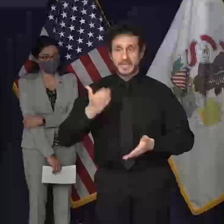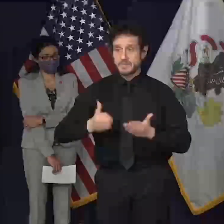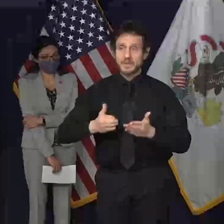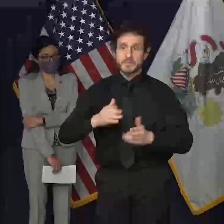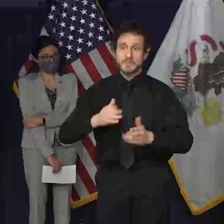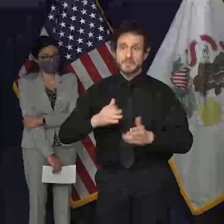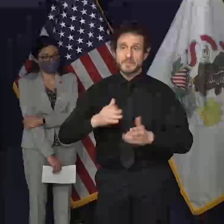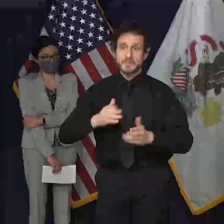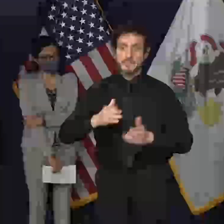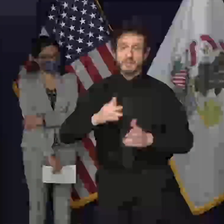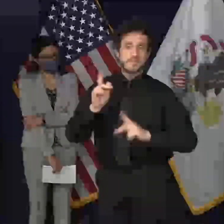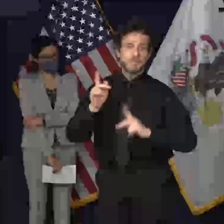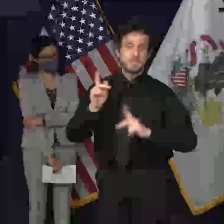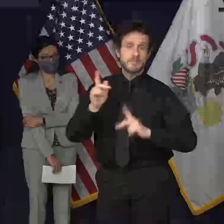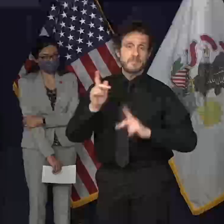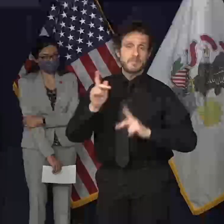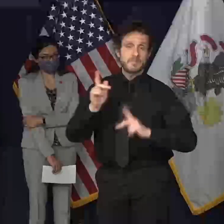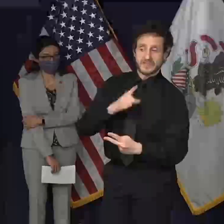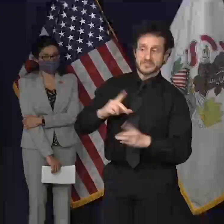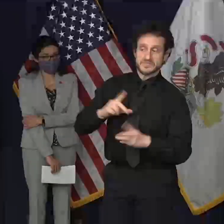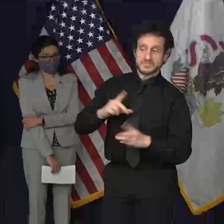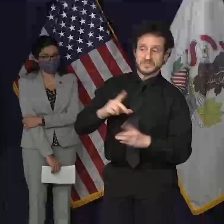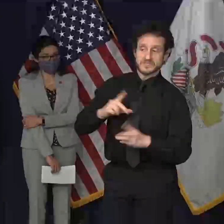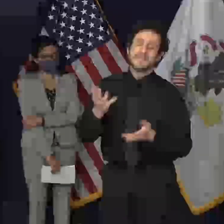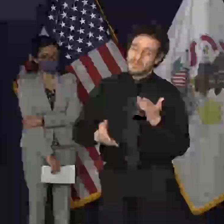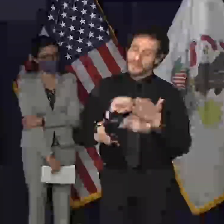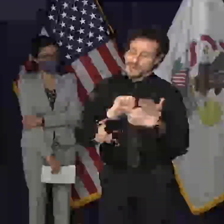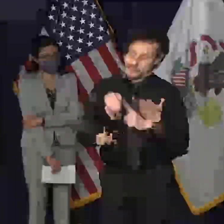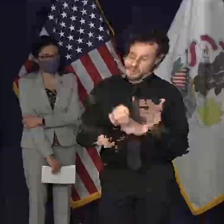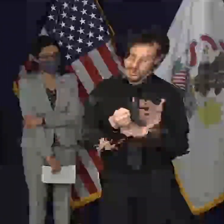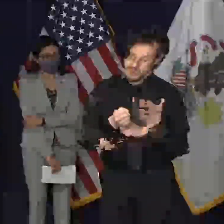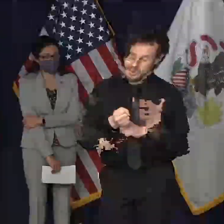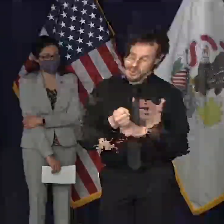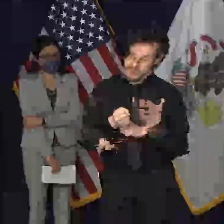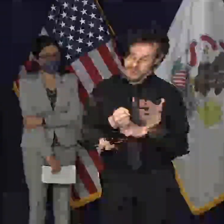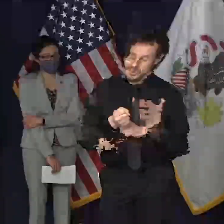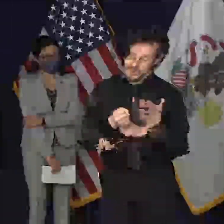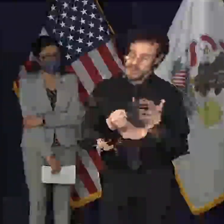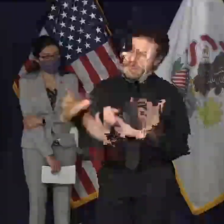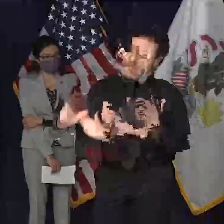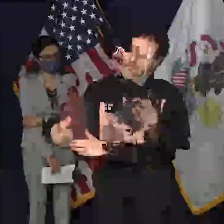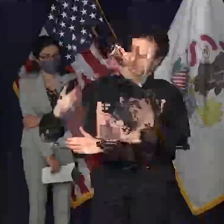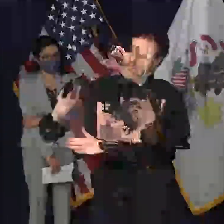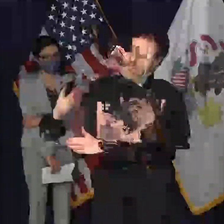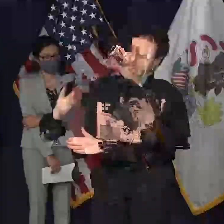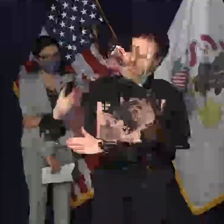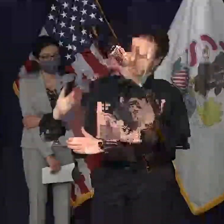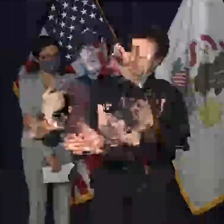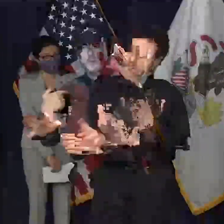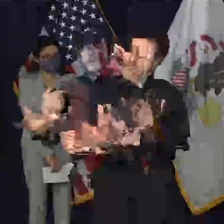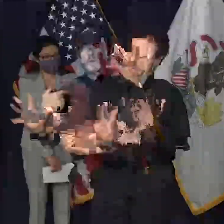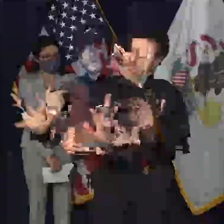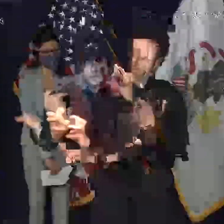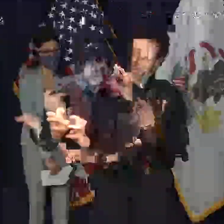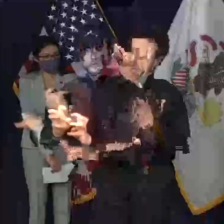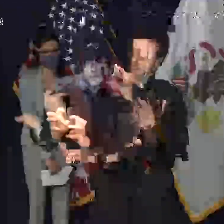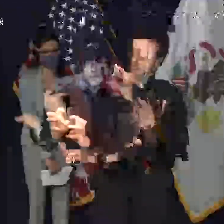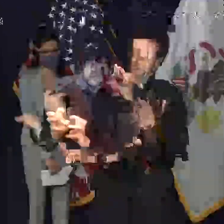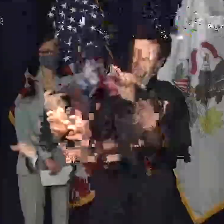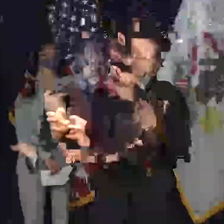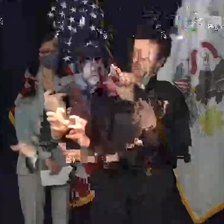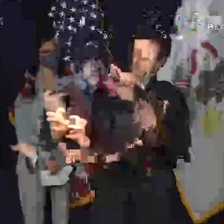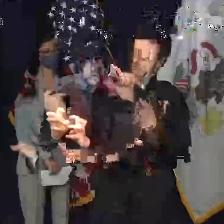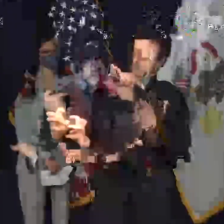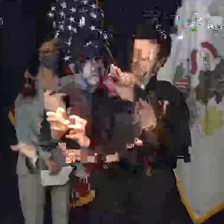I mean, that could be a potentially dangerous situation. That's why we need the legislature to ask us for, you know,